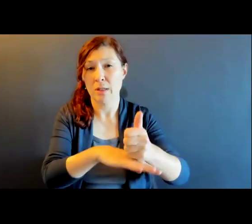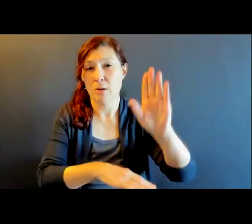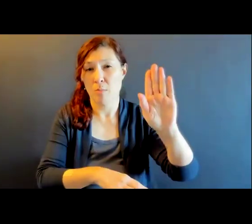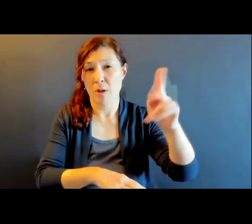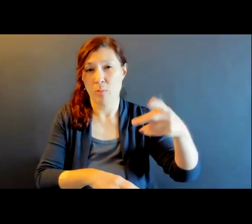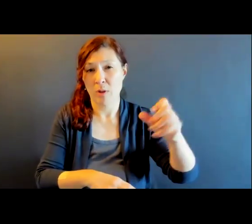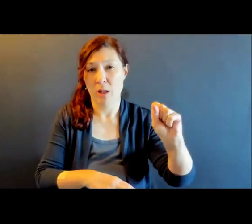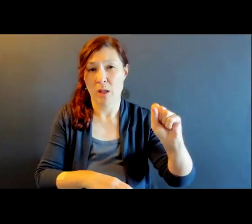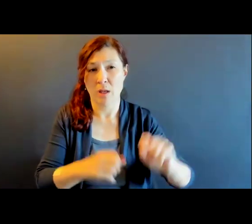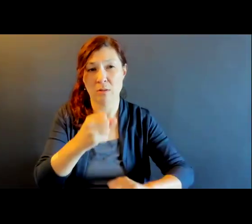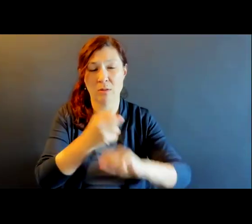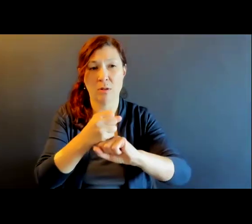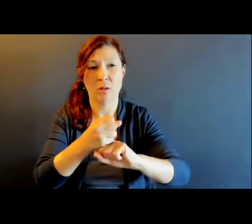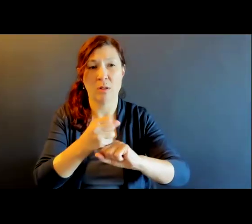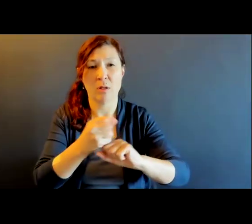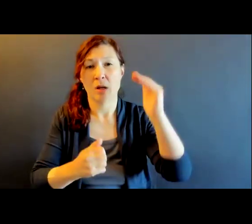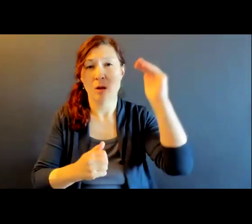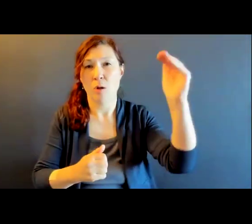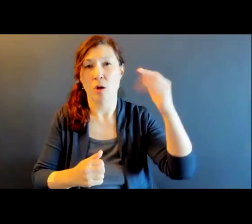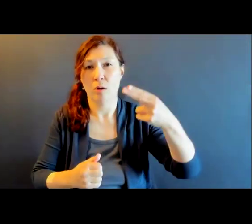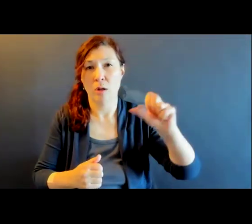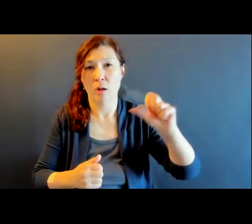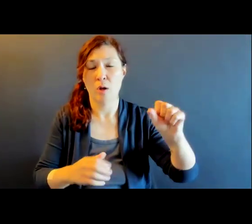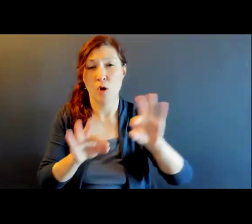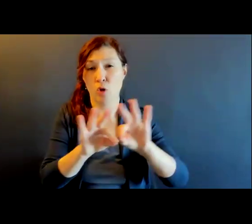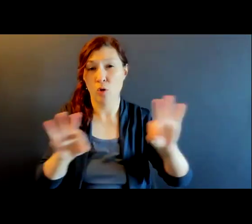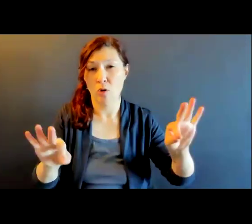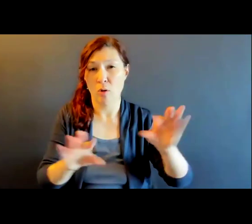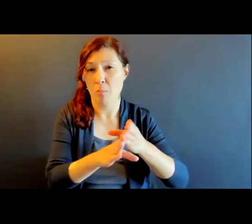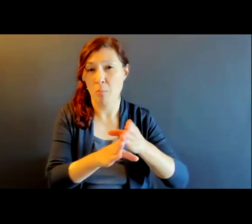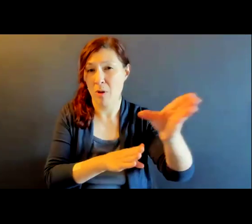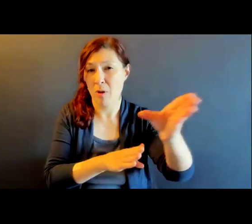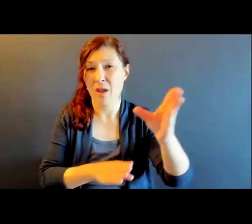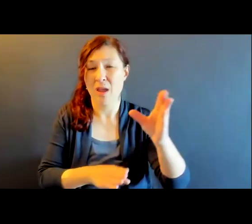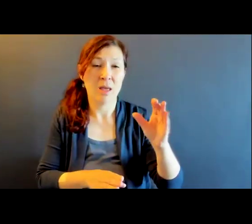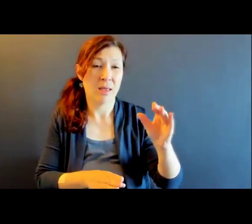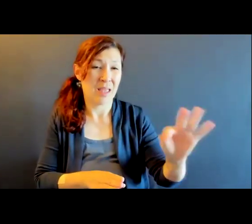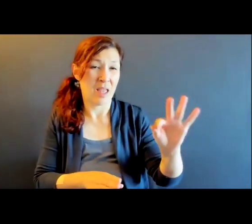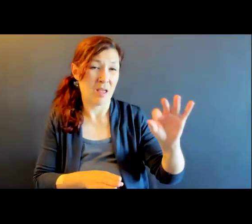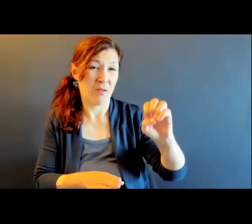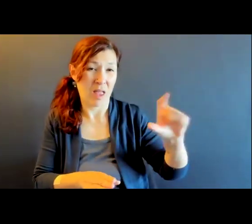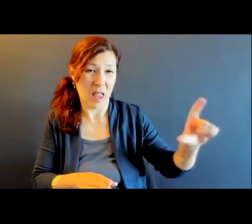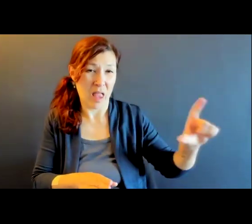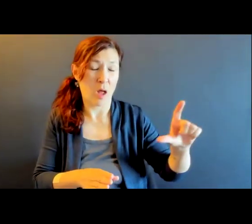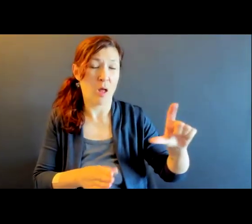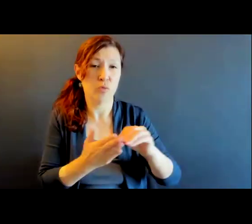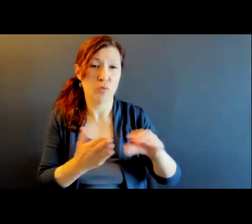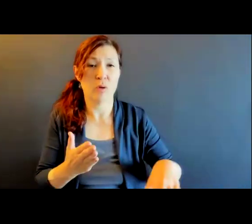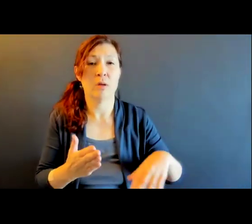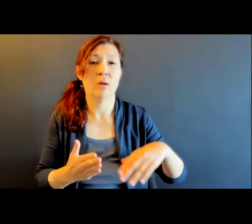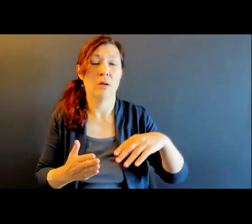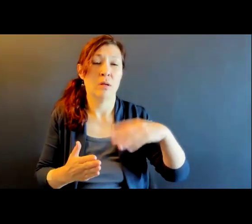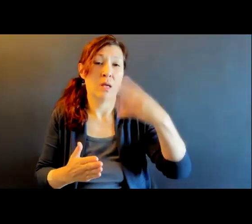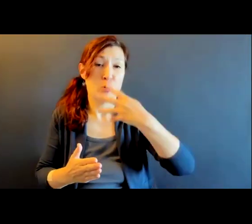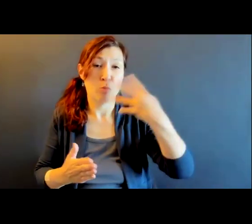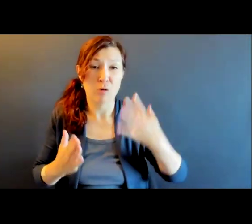Schools supported adult high school diploma pathway for English language learners, immigrants who currently face systemic